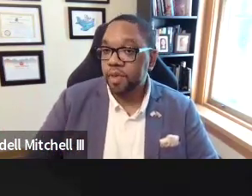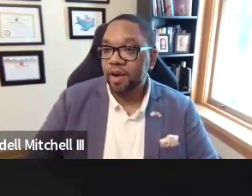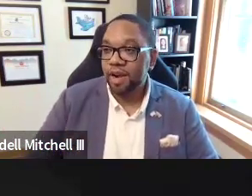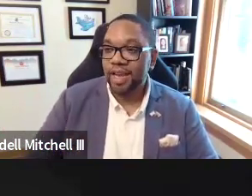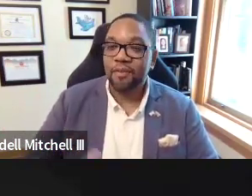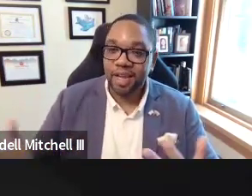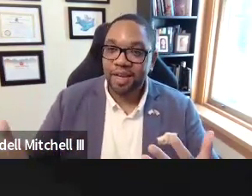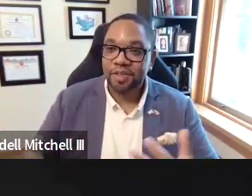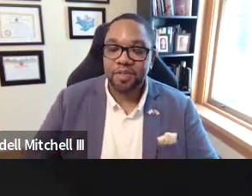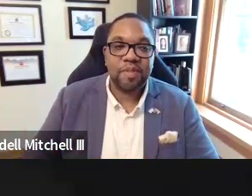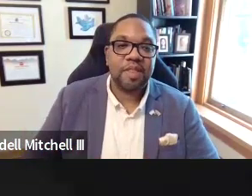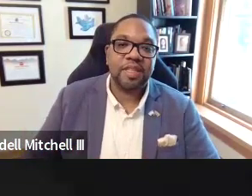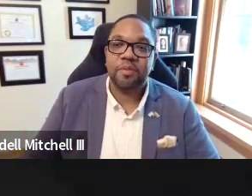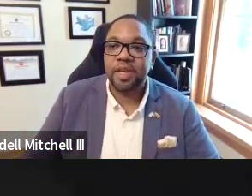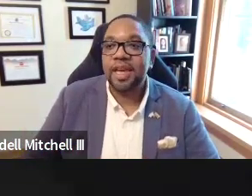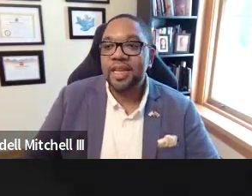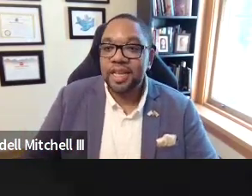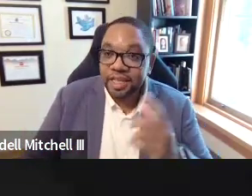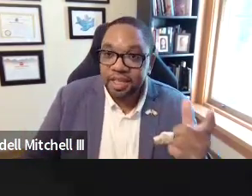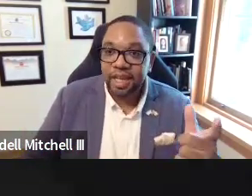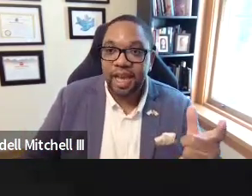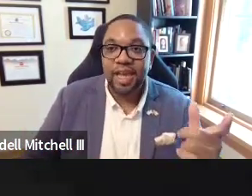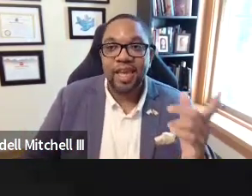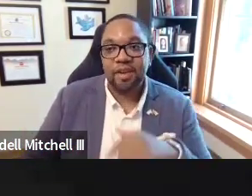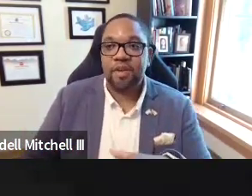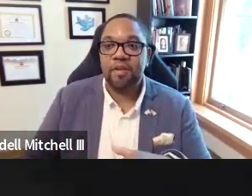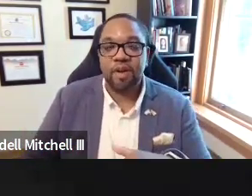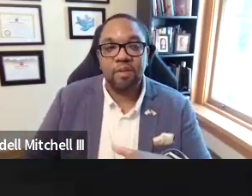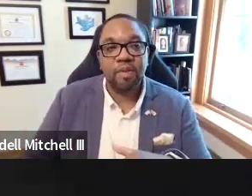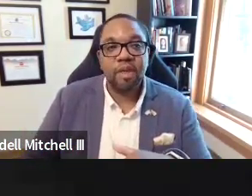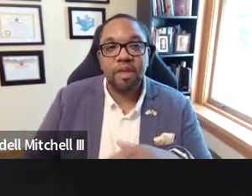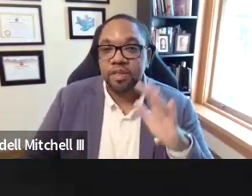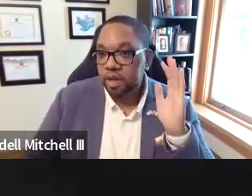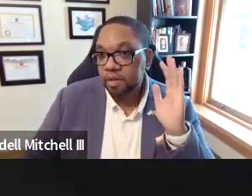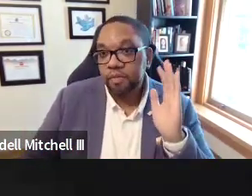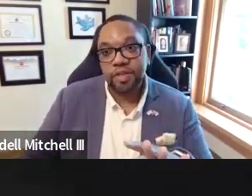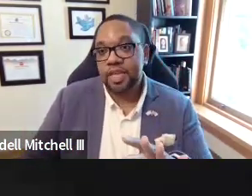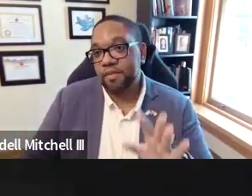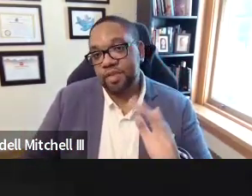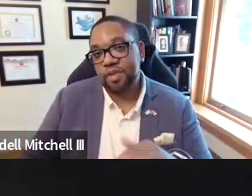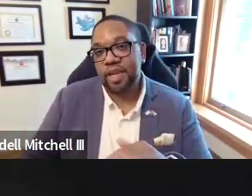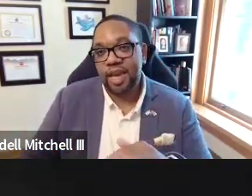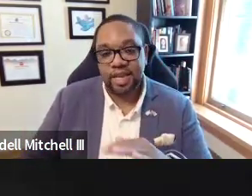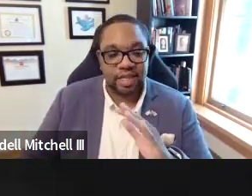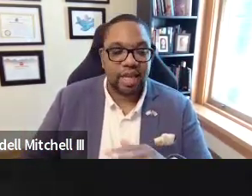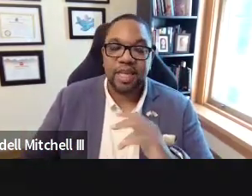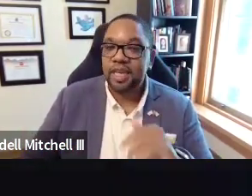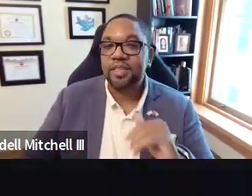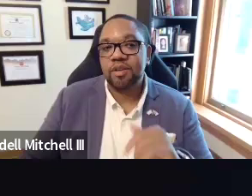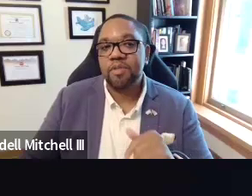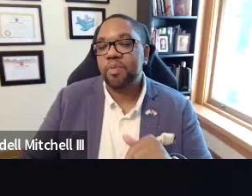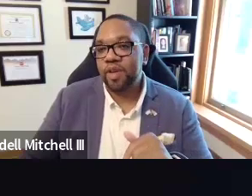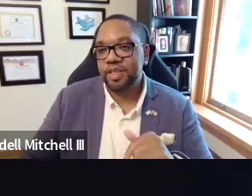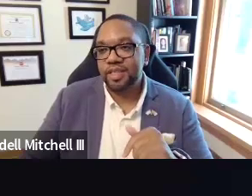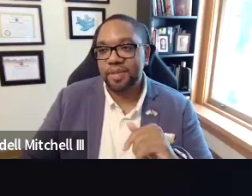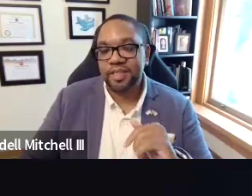some familiarity when it comes to some of the things that we tend to look at in a creative realm. So first thing we'll look at is like kind of key